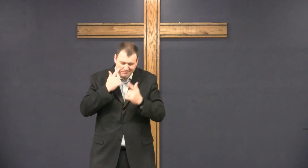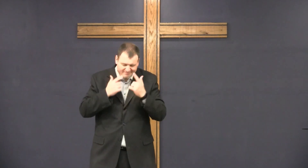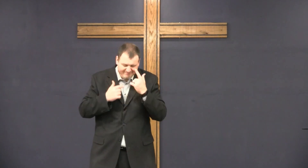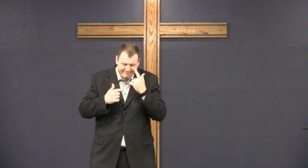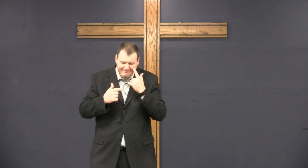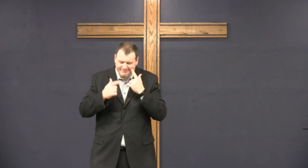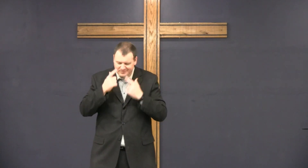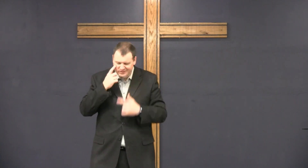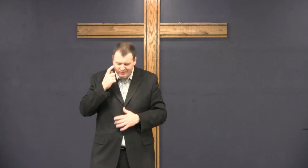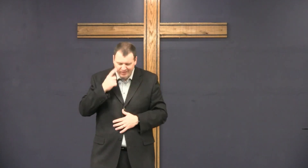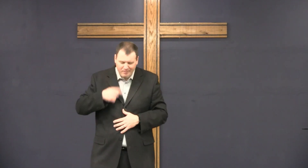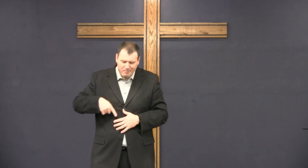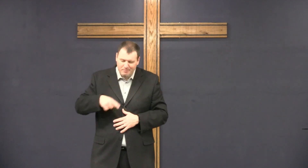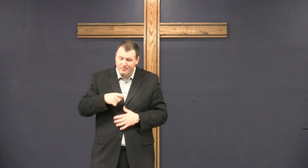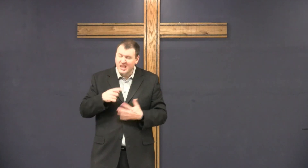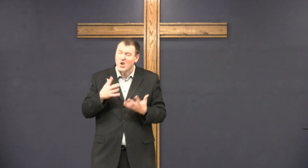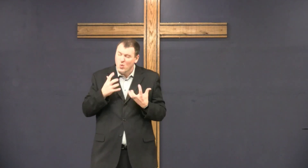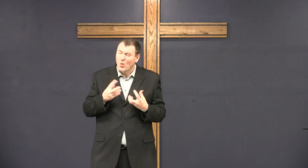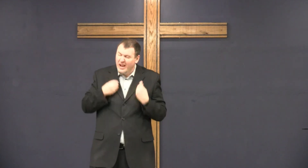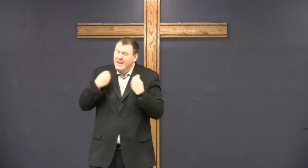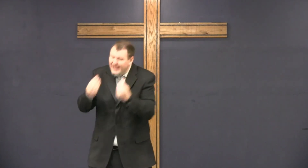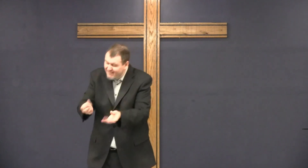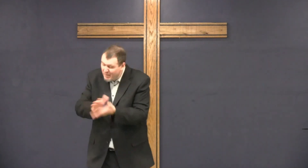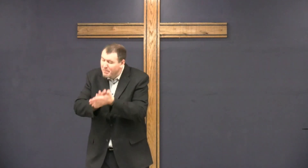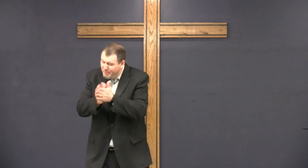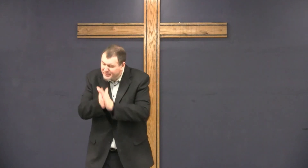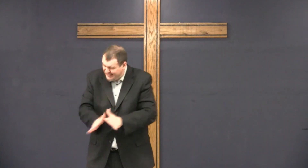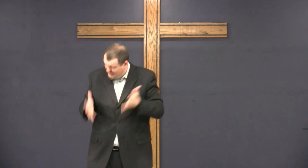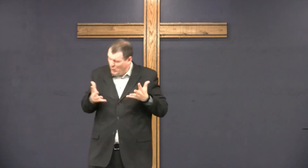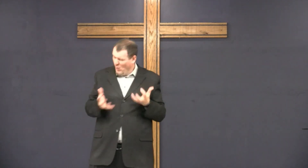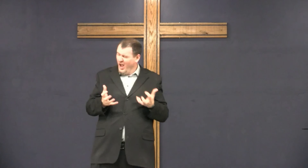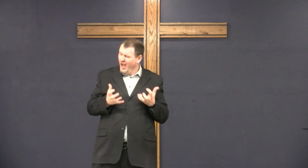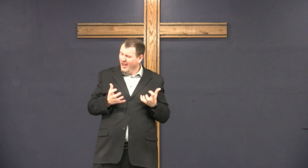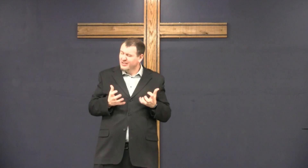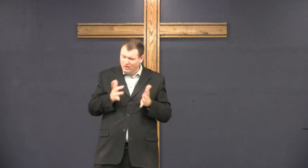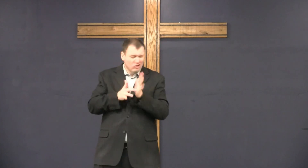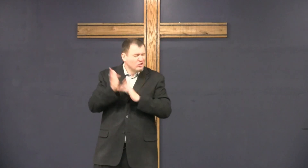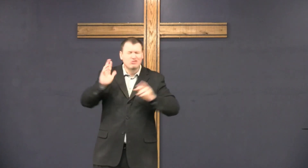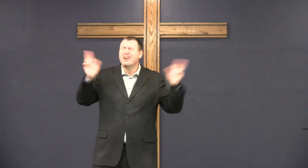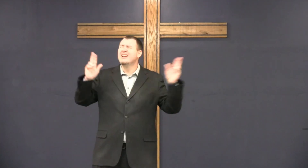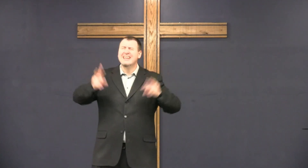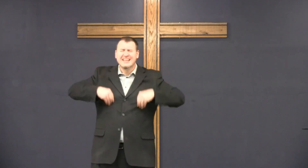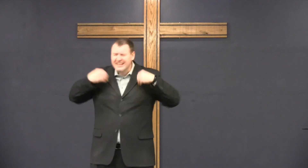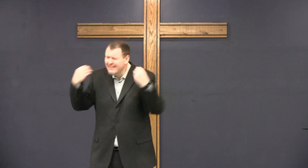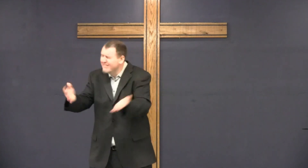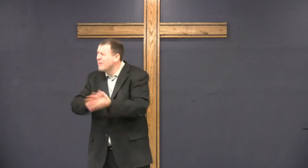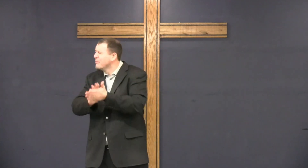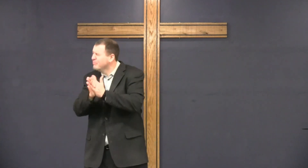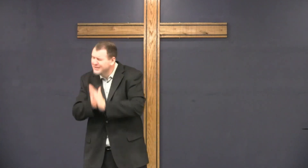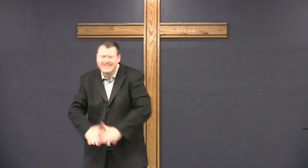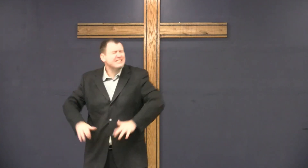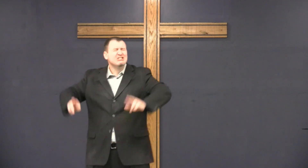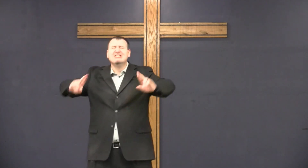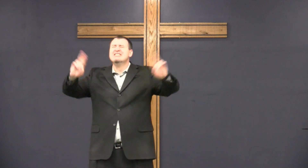Jesus wept for them. He wanted to give them peace ready to give it.